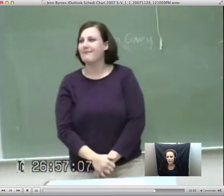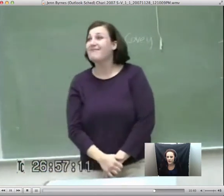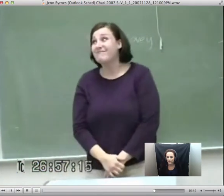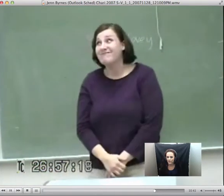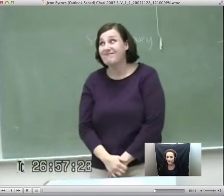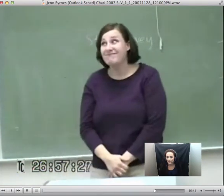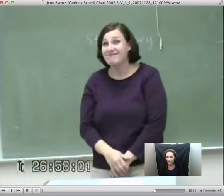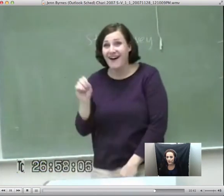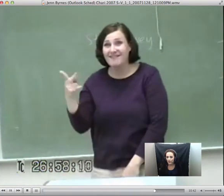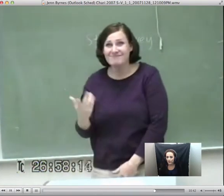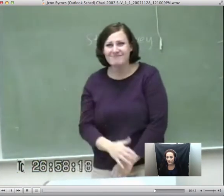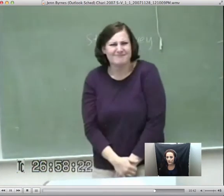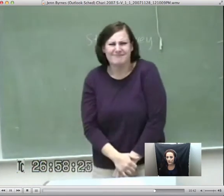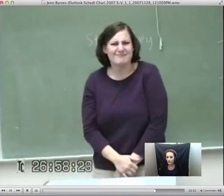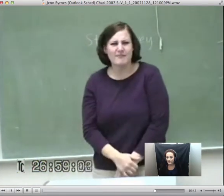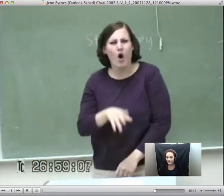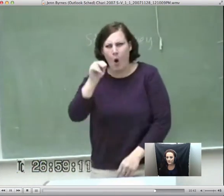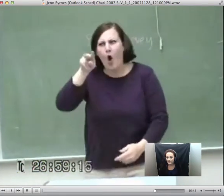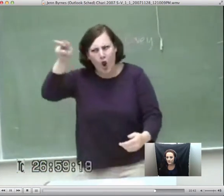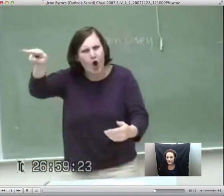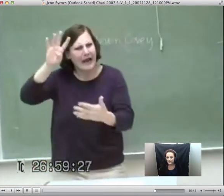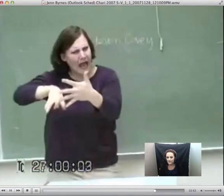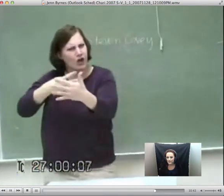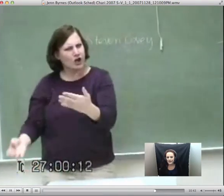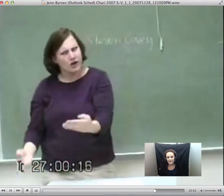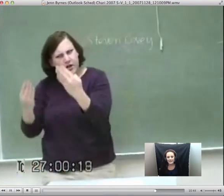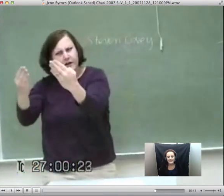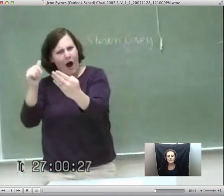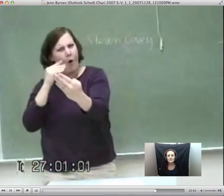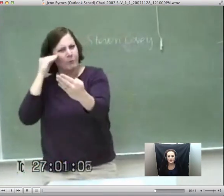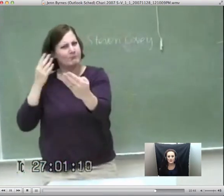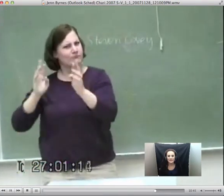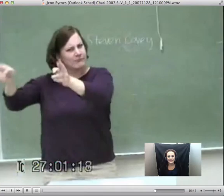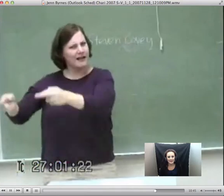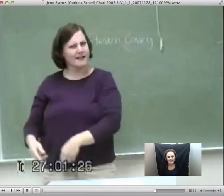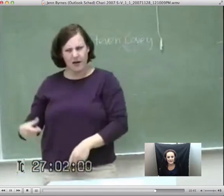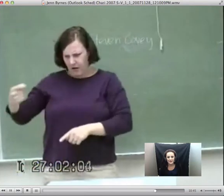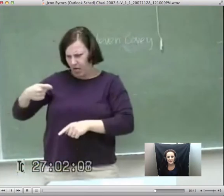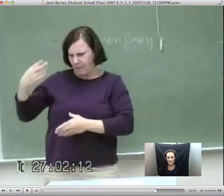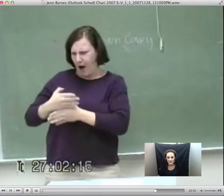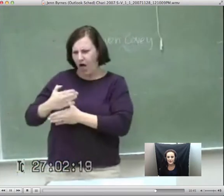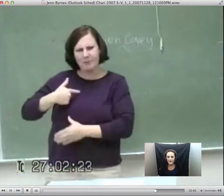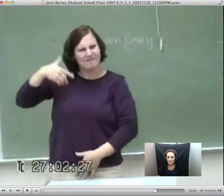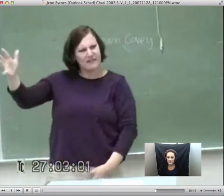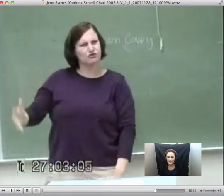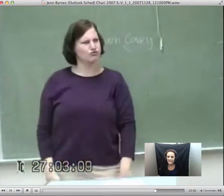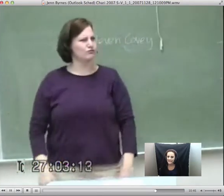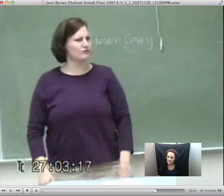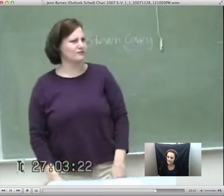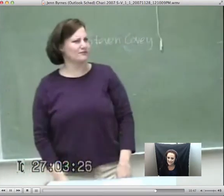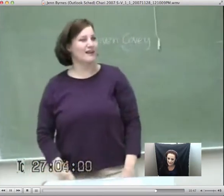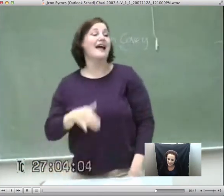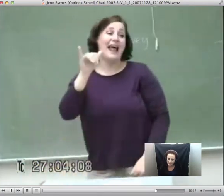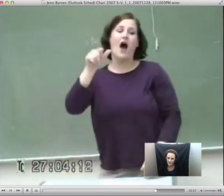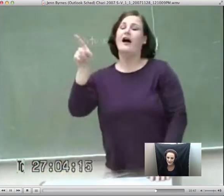now." Alright. So that way he can just look at the calendar and know what I'm doing, and he doesn't need to keep bothering